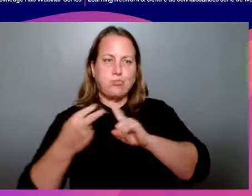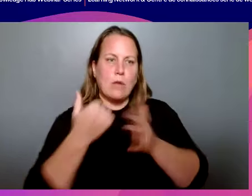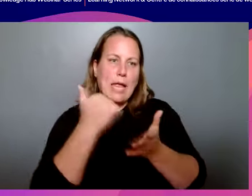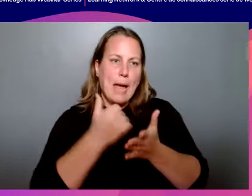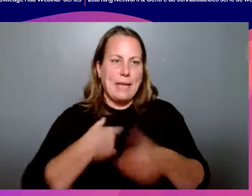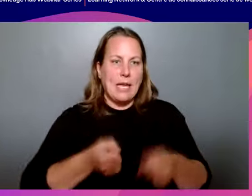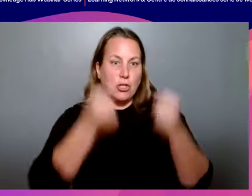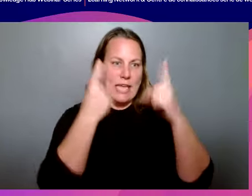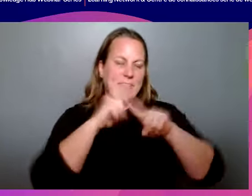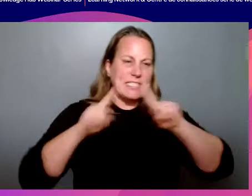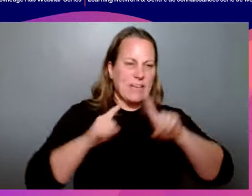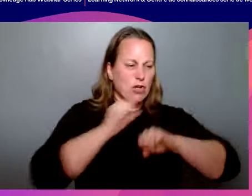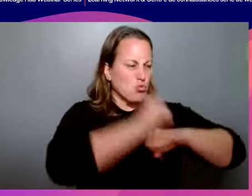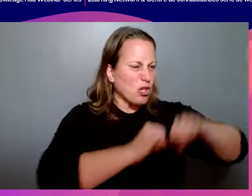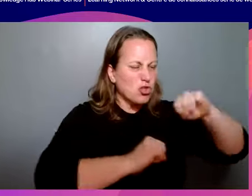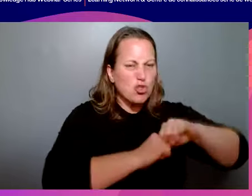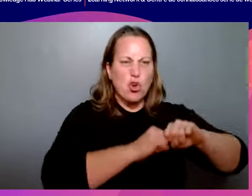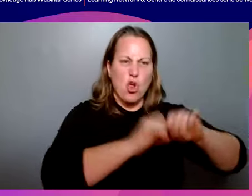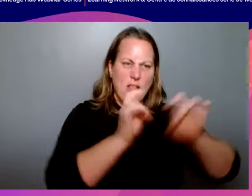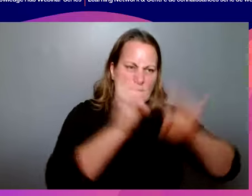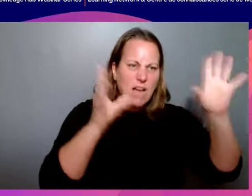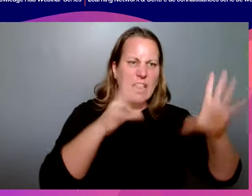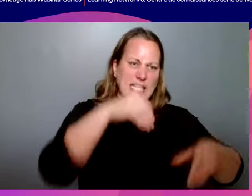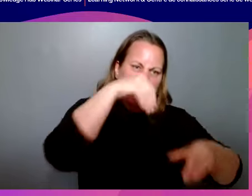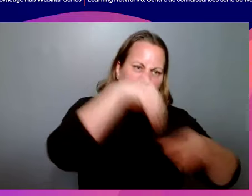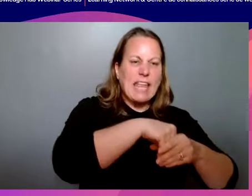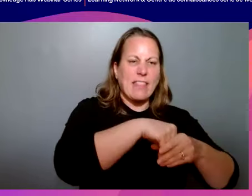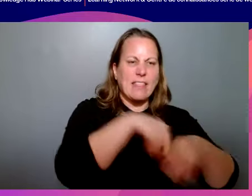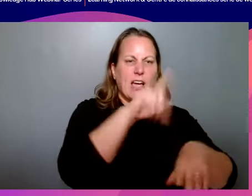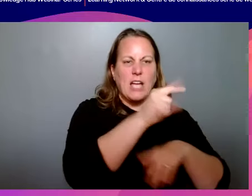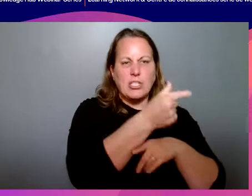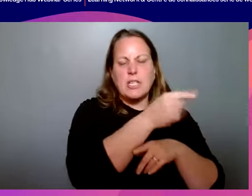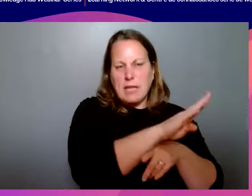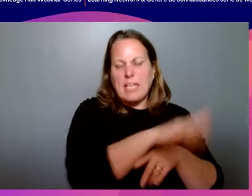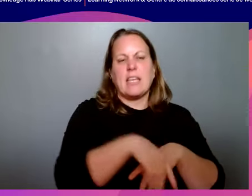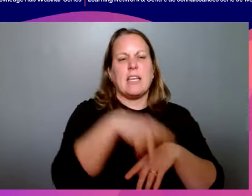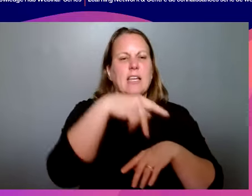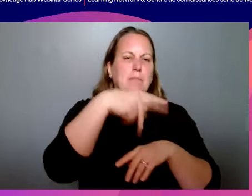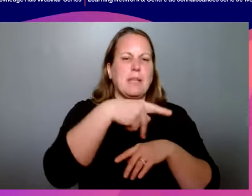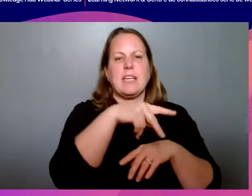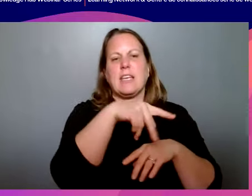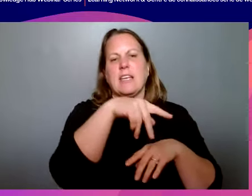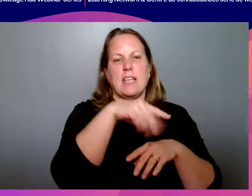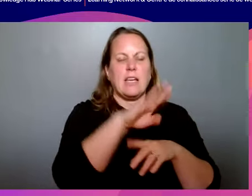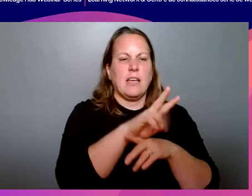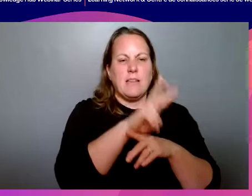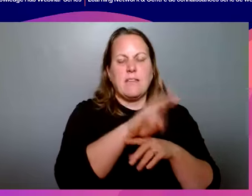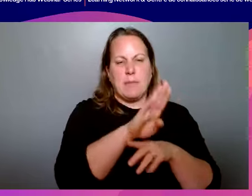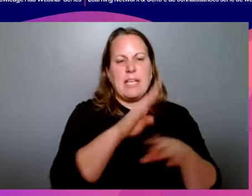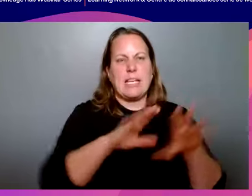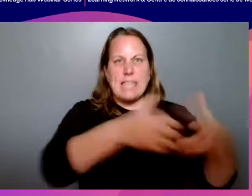of structural violence within the IPV and GBV sector. Structural violence against 2S